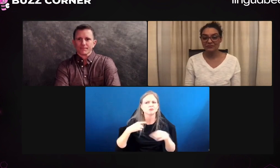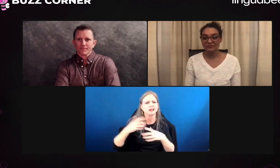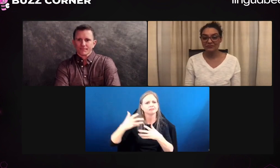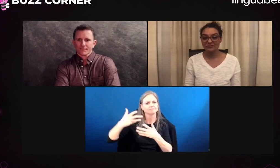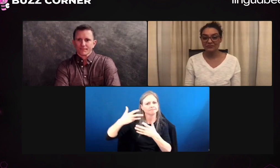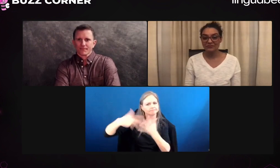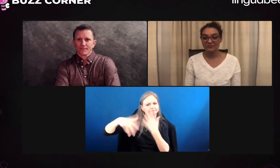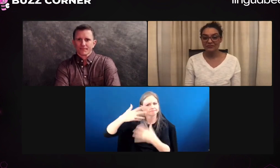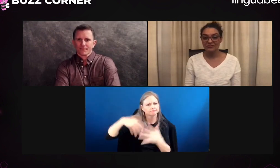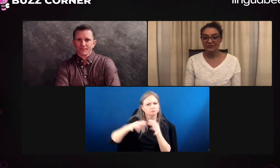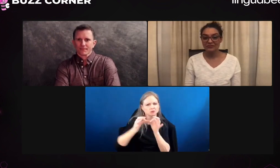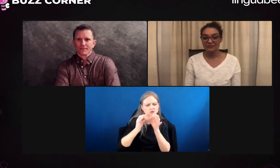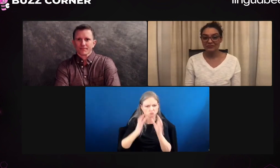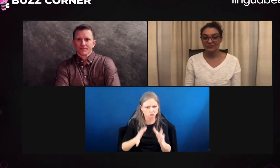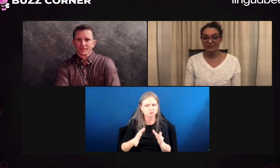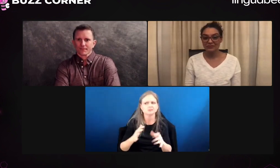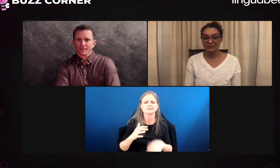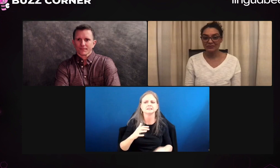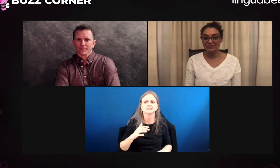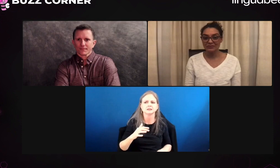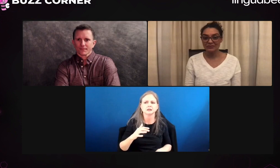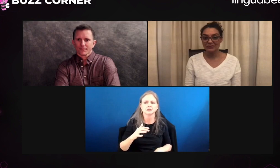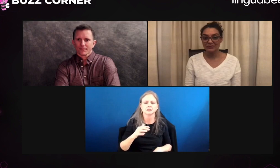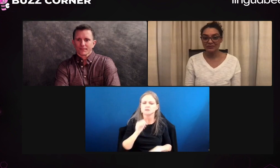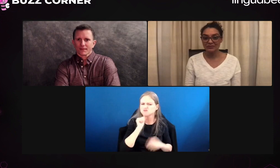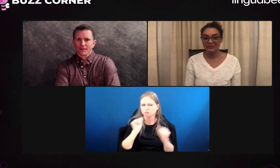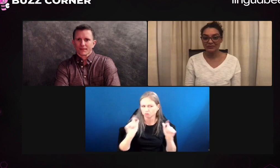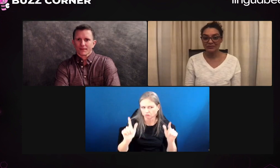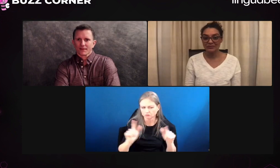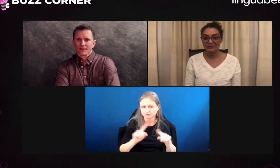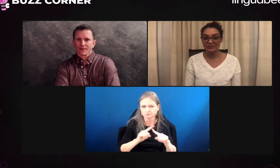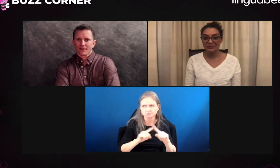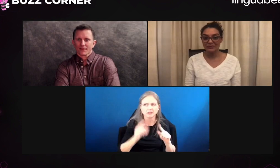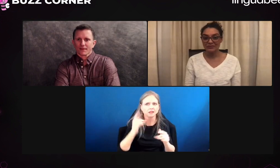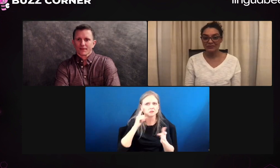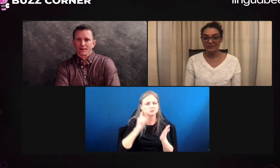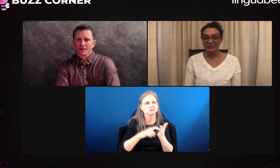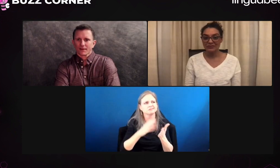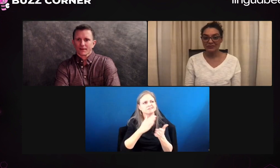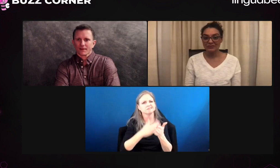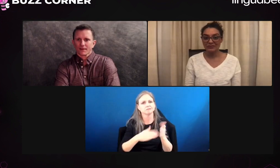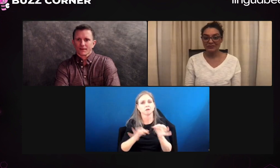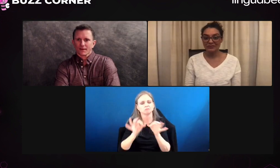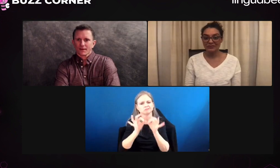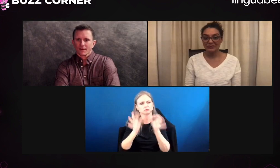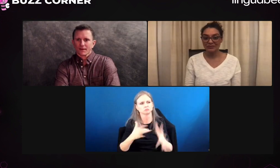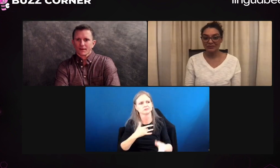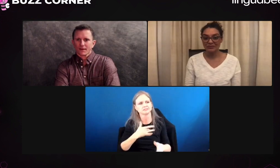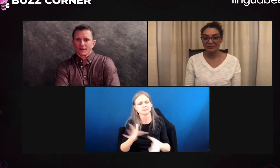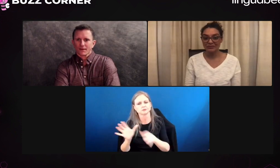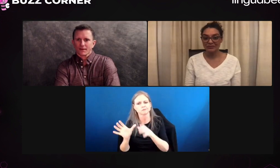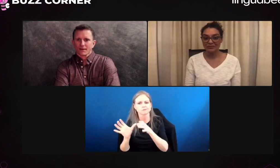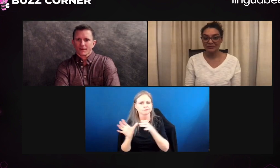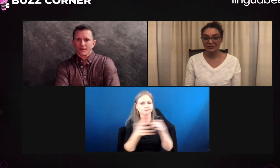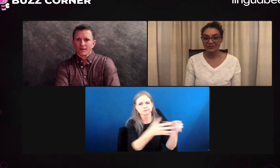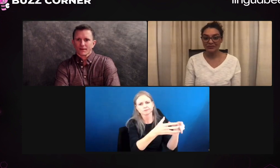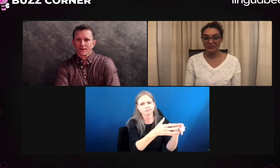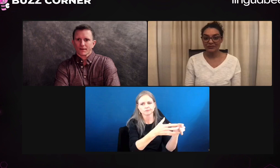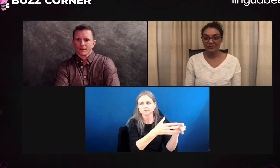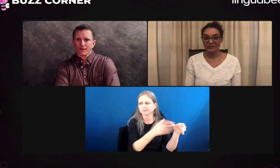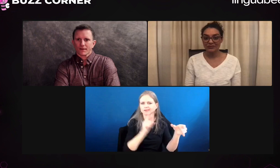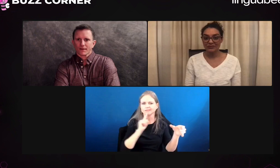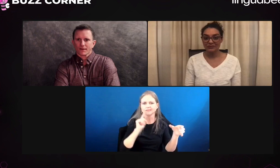But at the same time, as you're, not that I have had relationships with